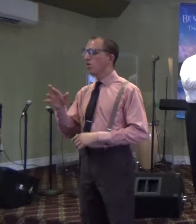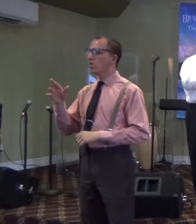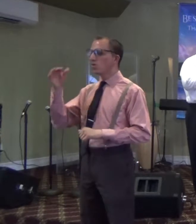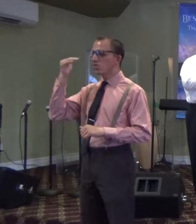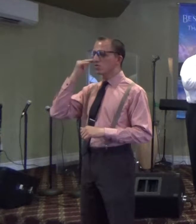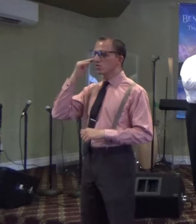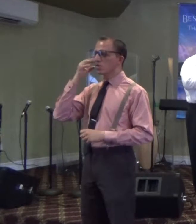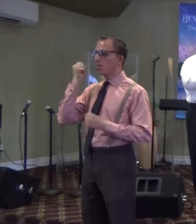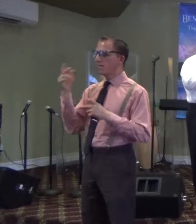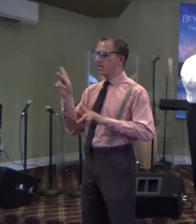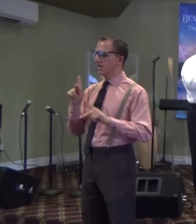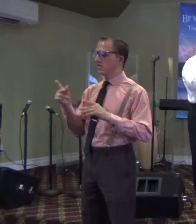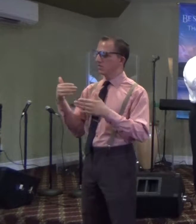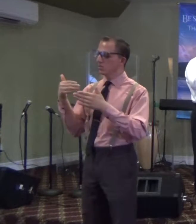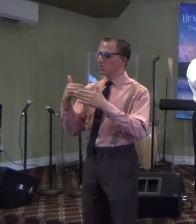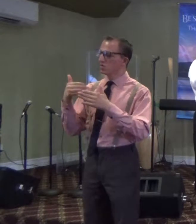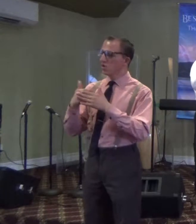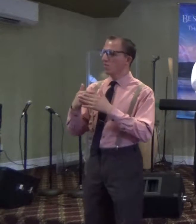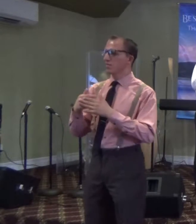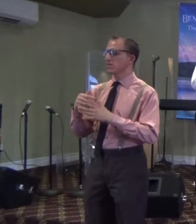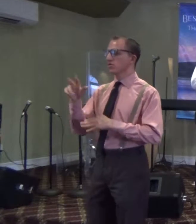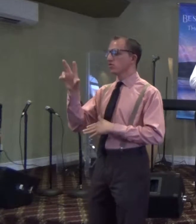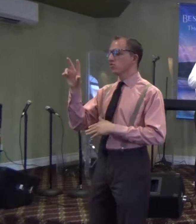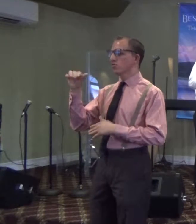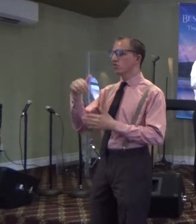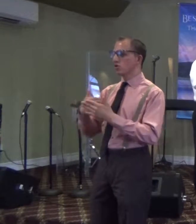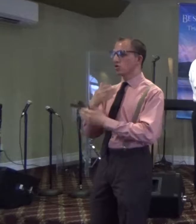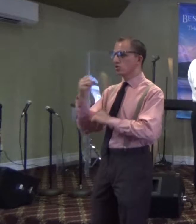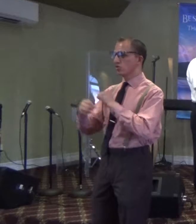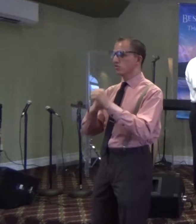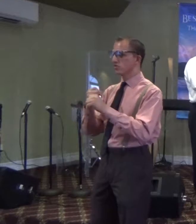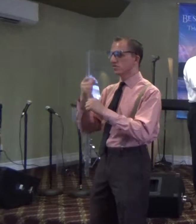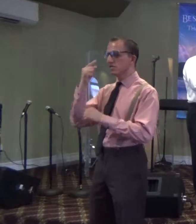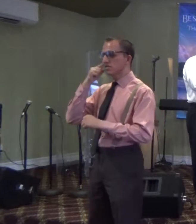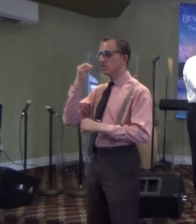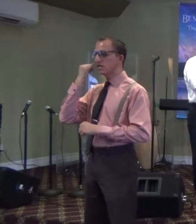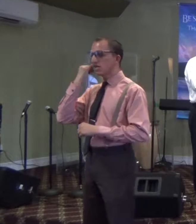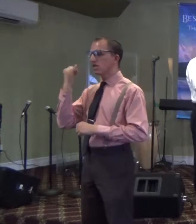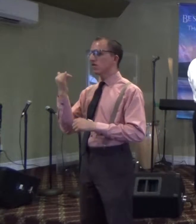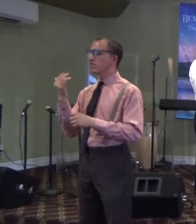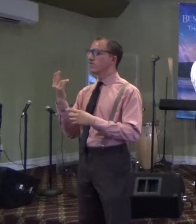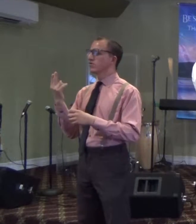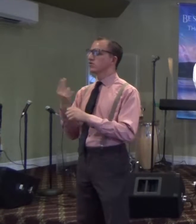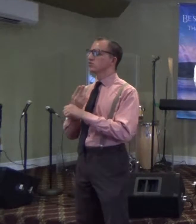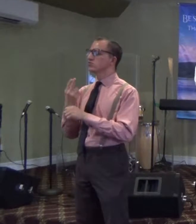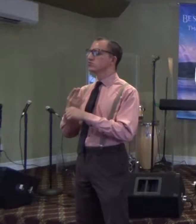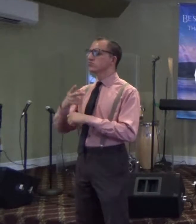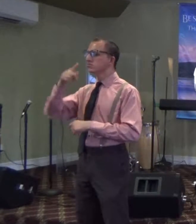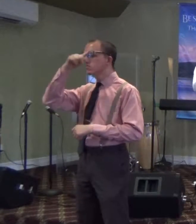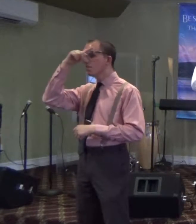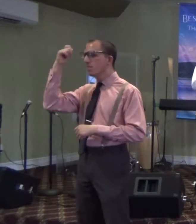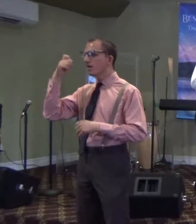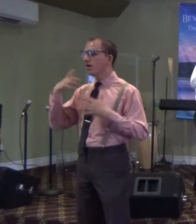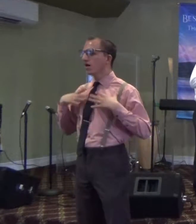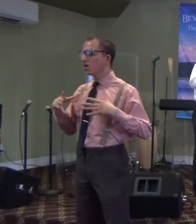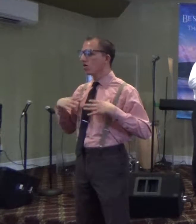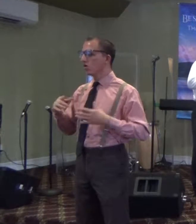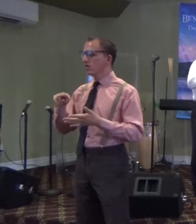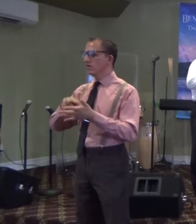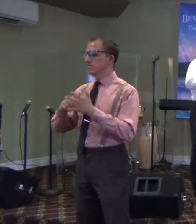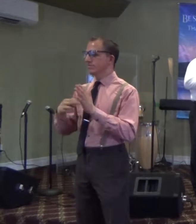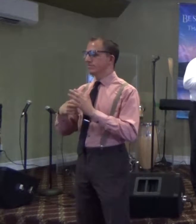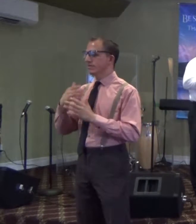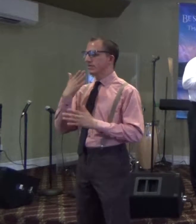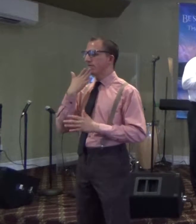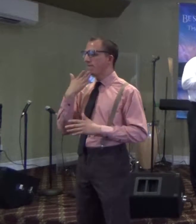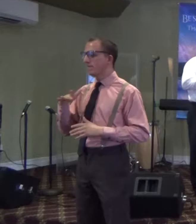luck. tanta cosa. So many things. El hombre cree que con Man esos, believes that with con those esos things, objetos those